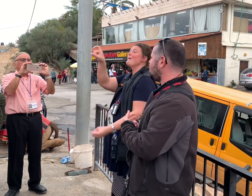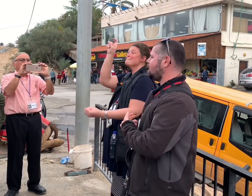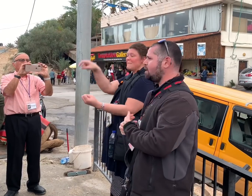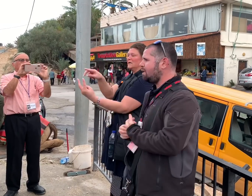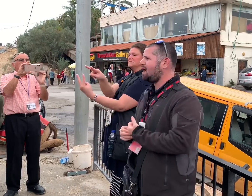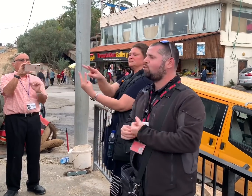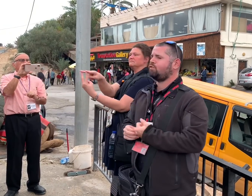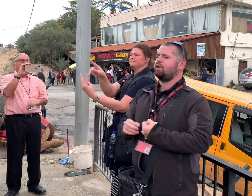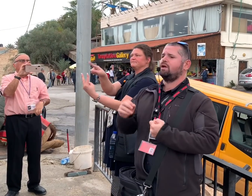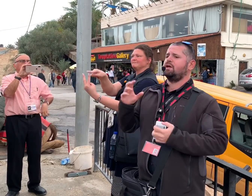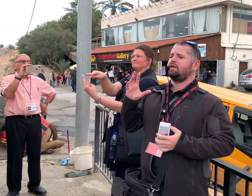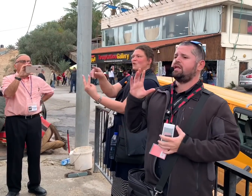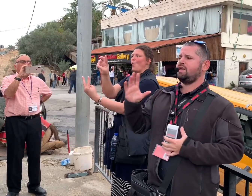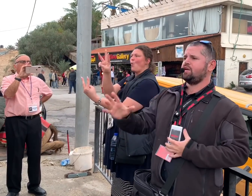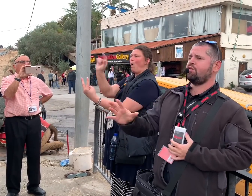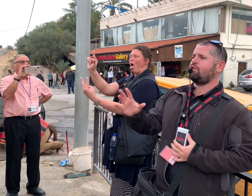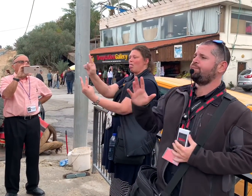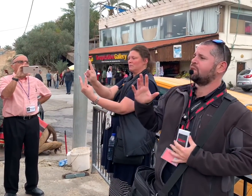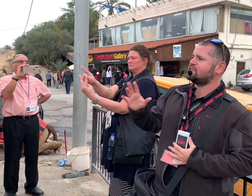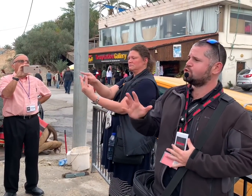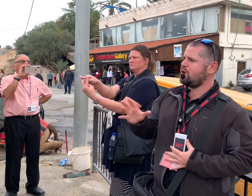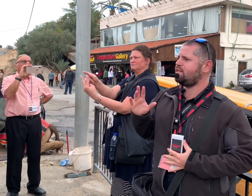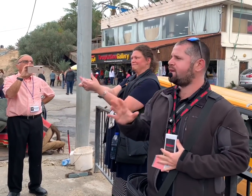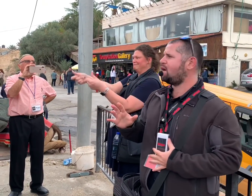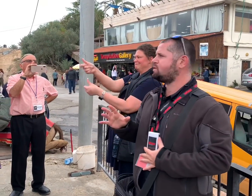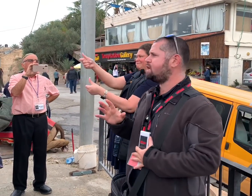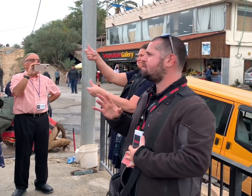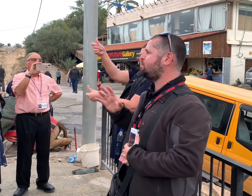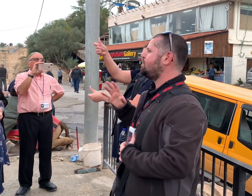history. And I'm talking about the year